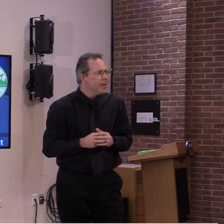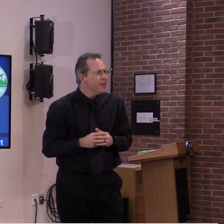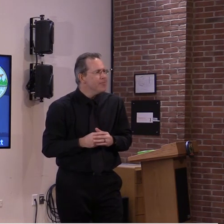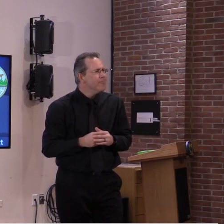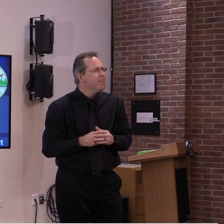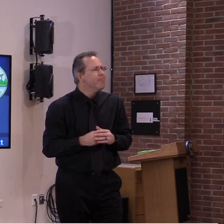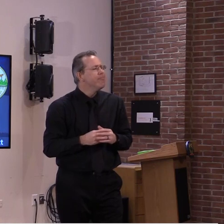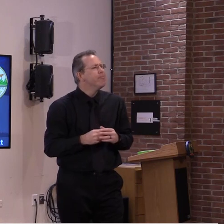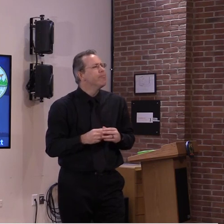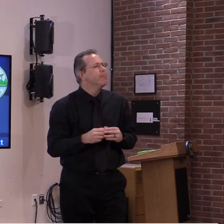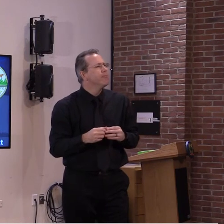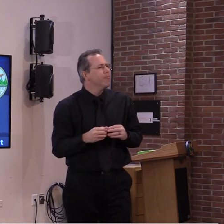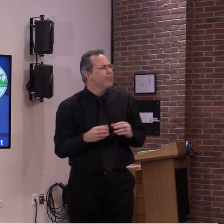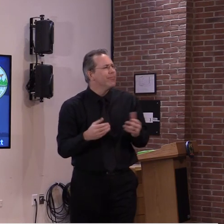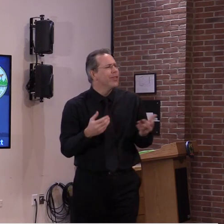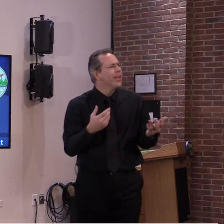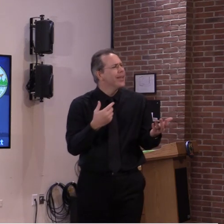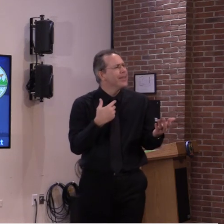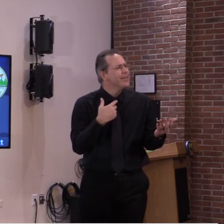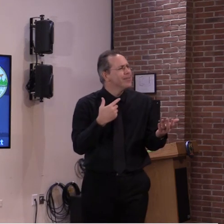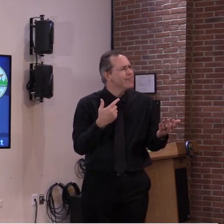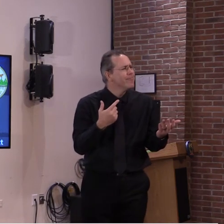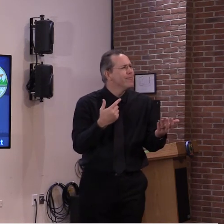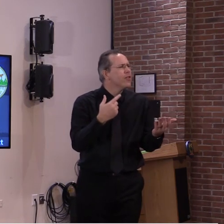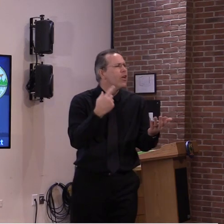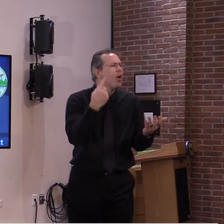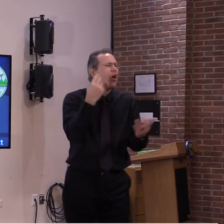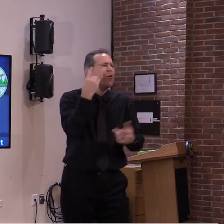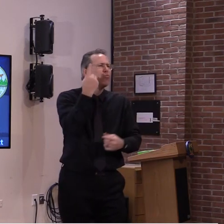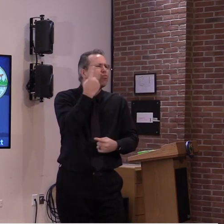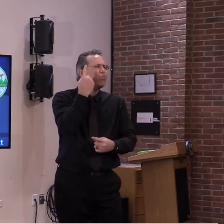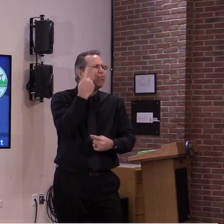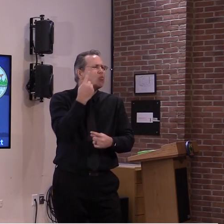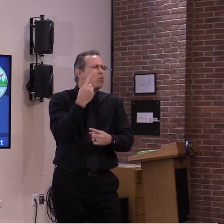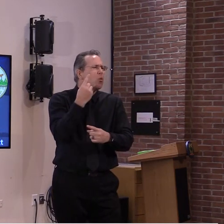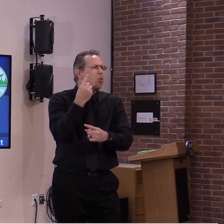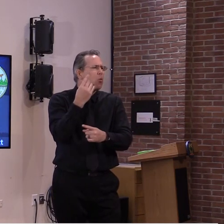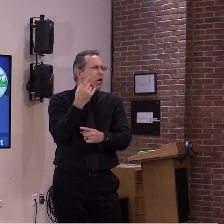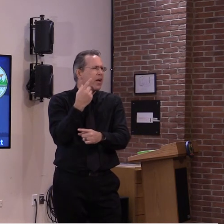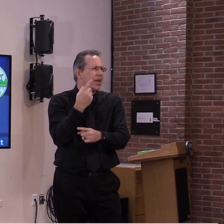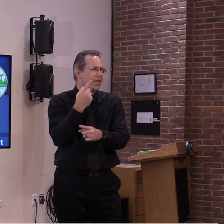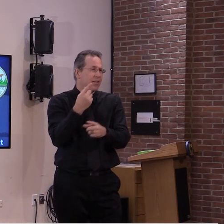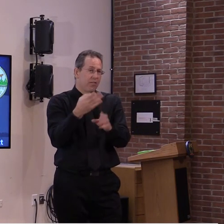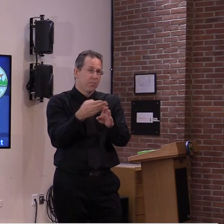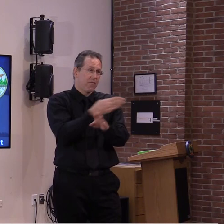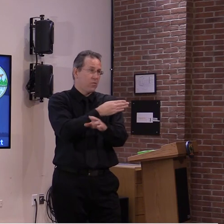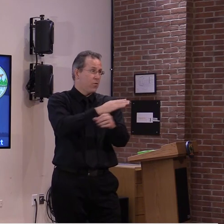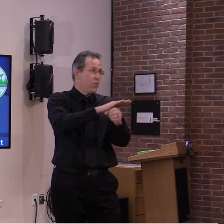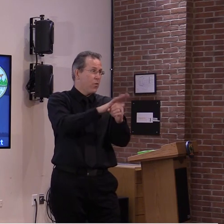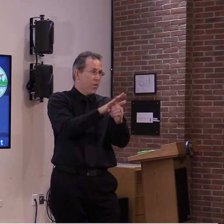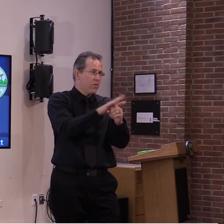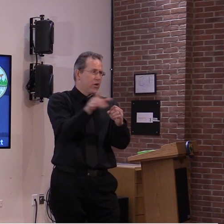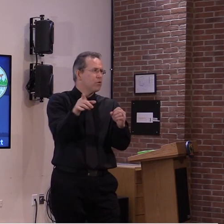the obituaries in a daily paper before this all started.